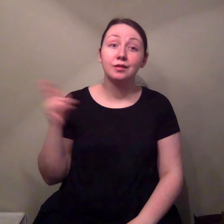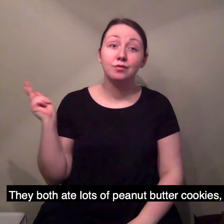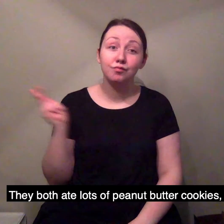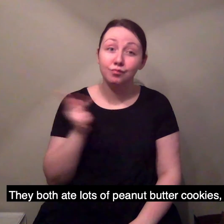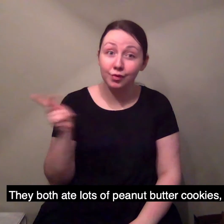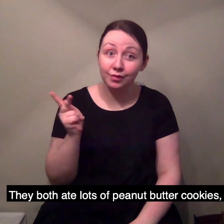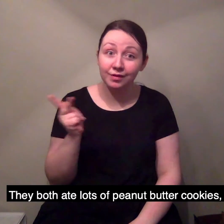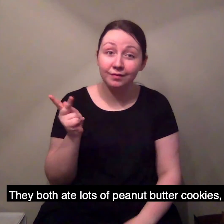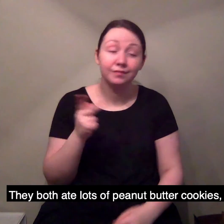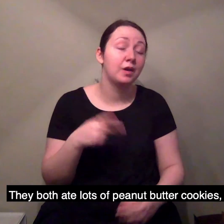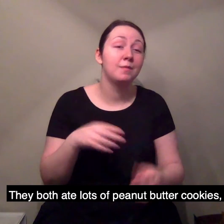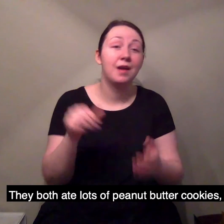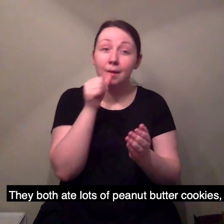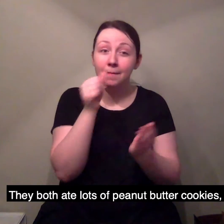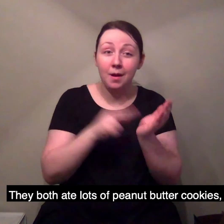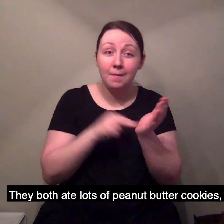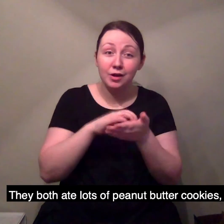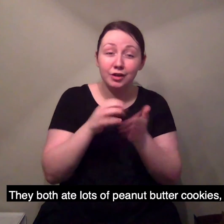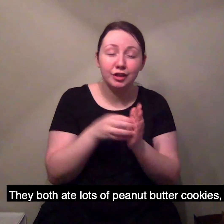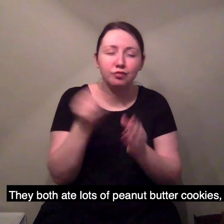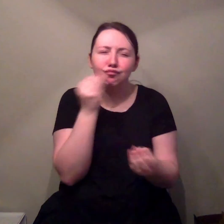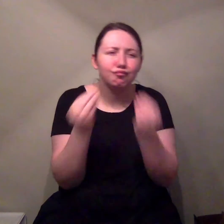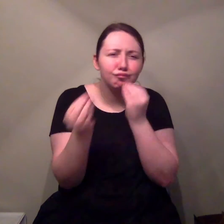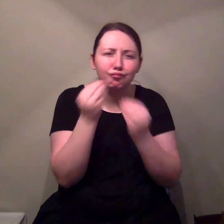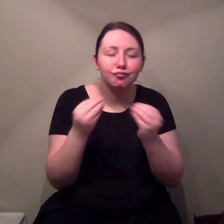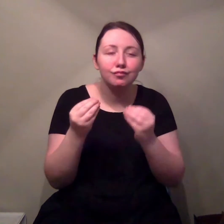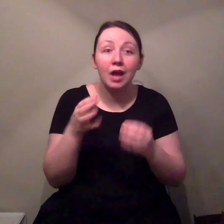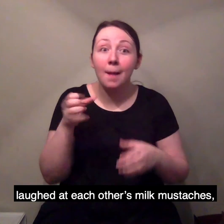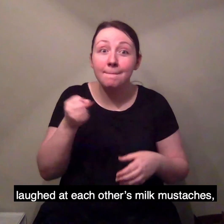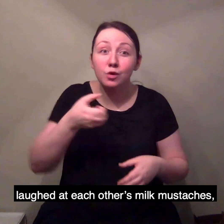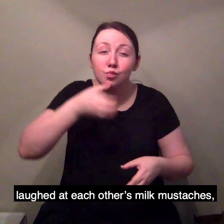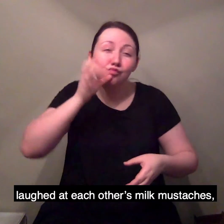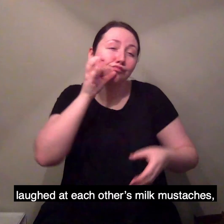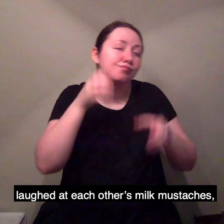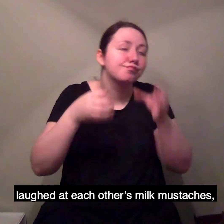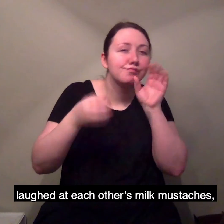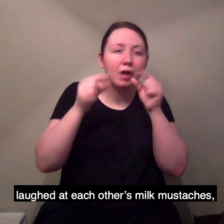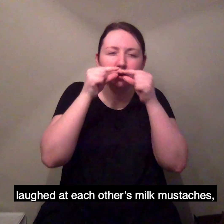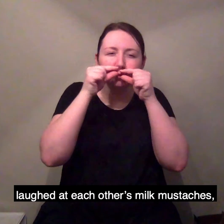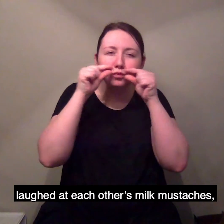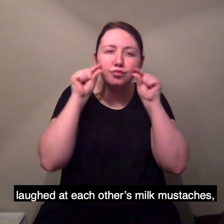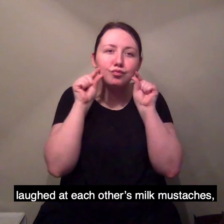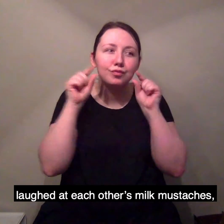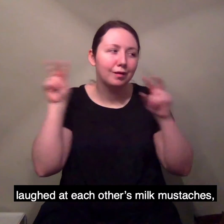They both ate peanut butter cookies, laughed at each other's milk